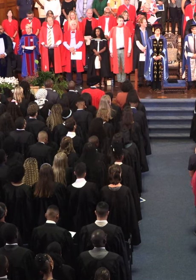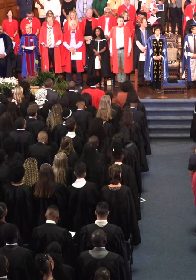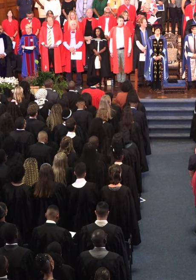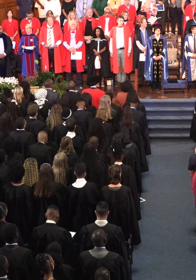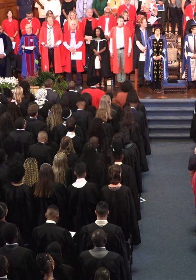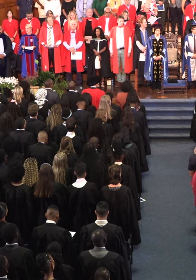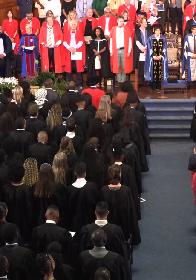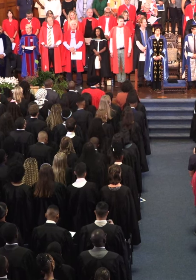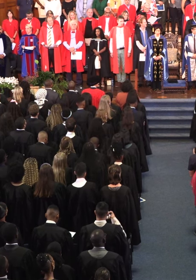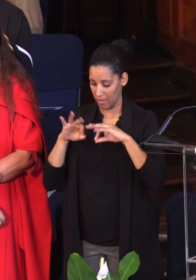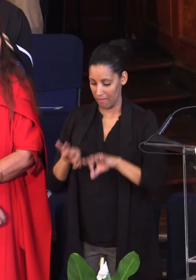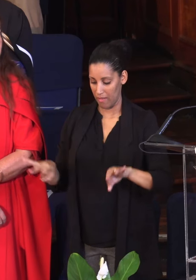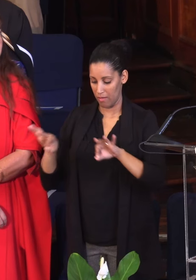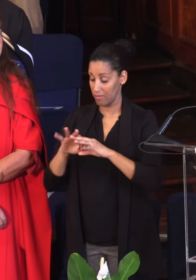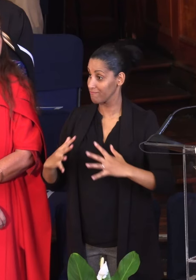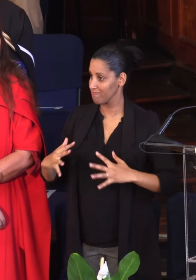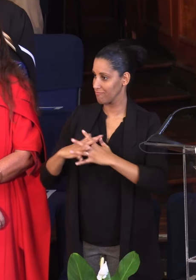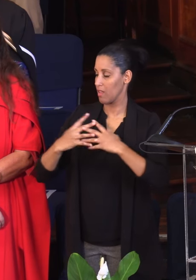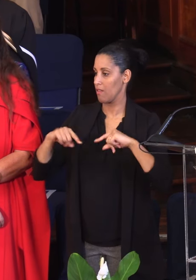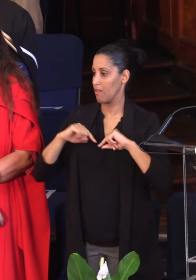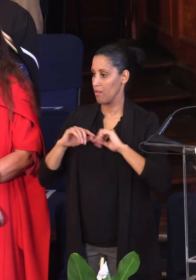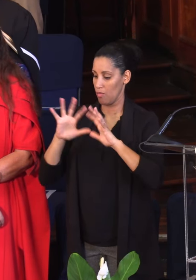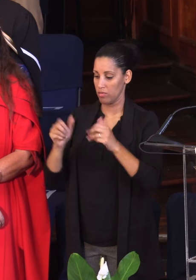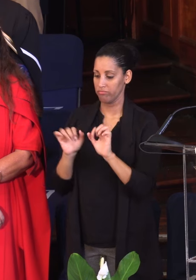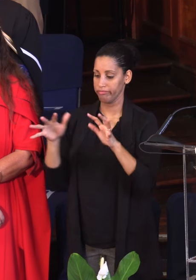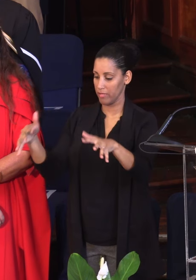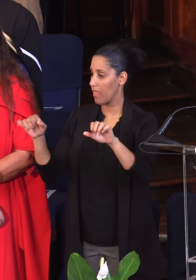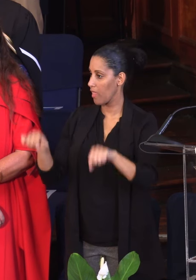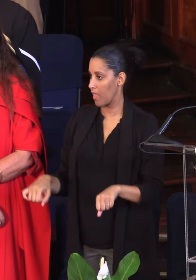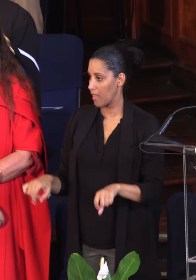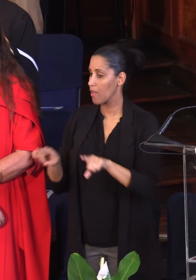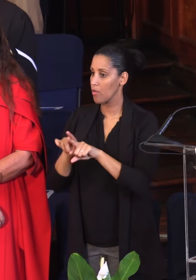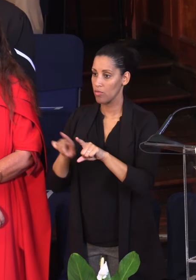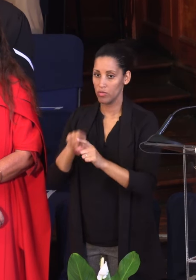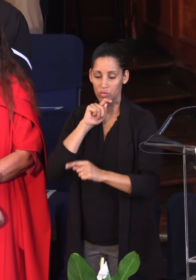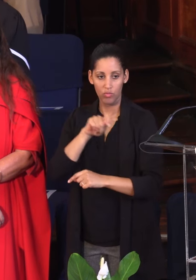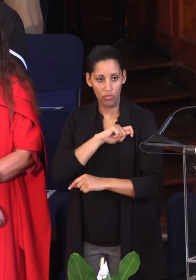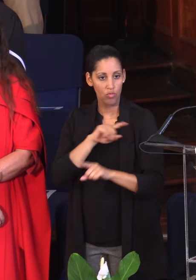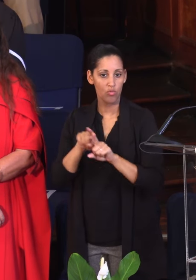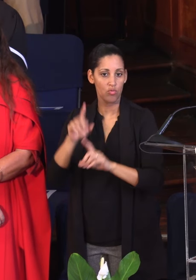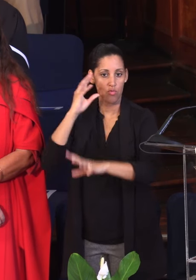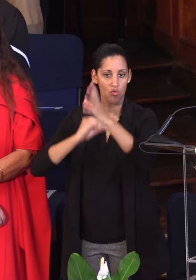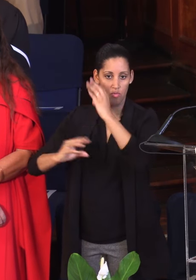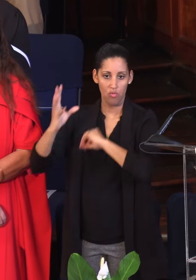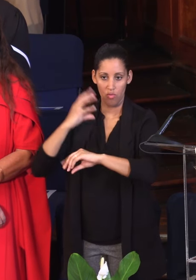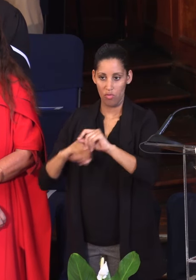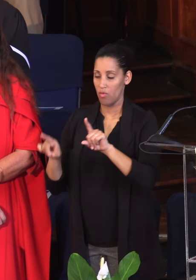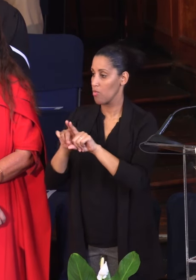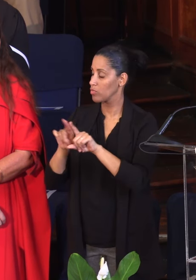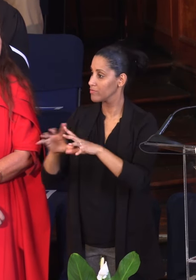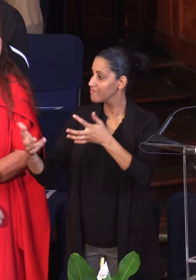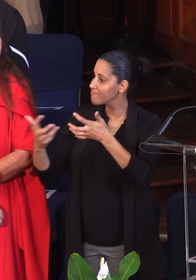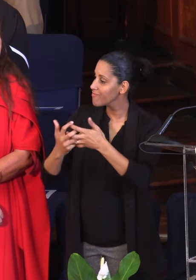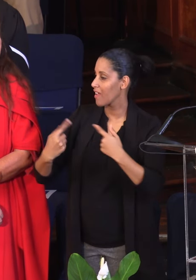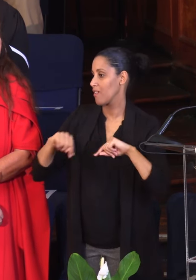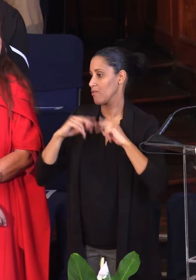here today and advance them in the world beyond, a love of truth and of learning and of this and of